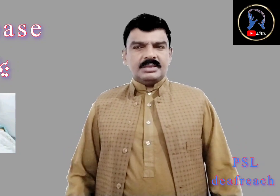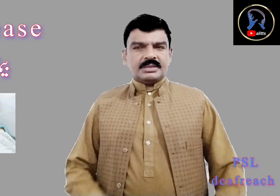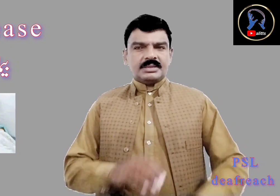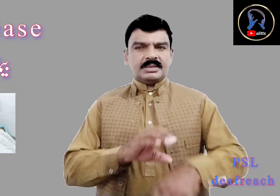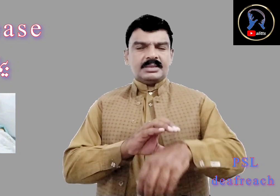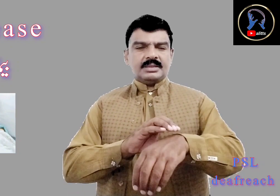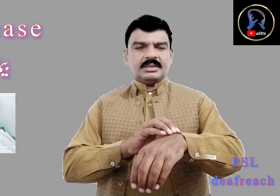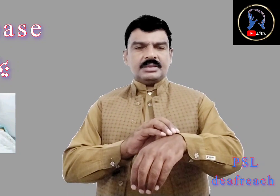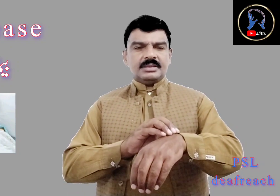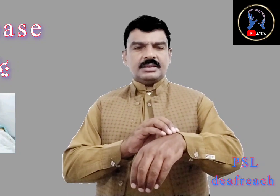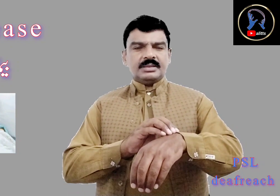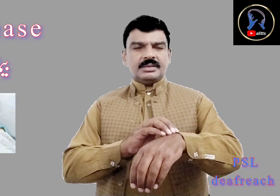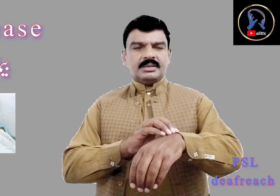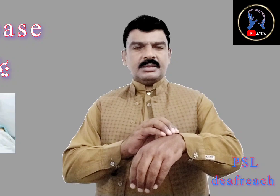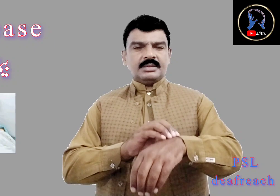disease